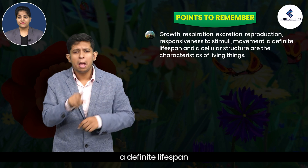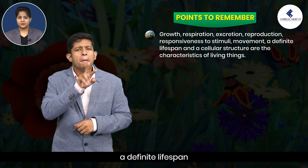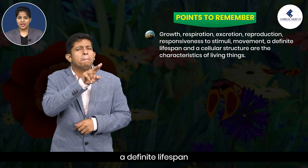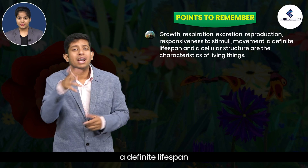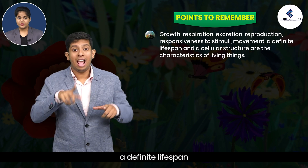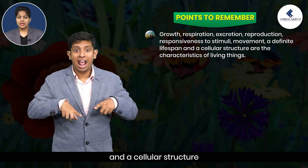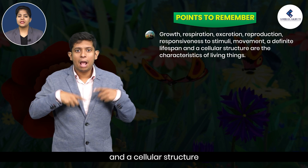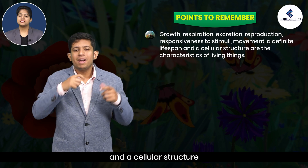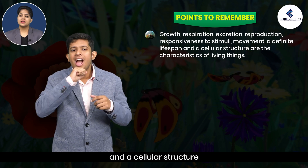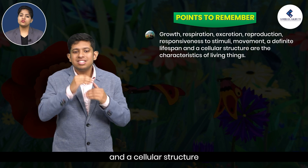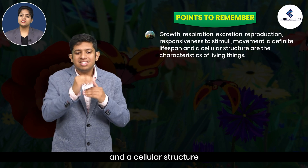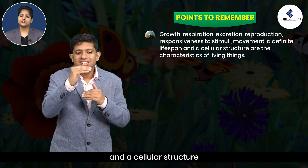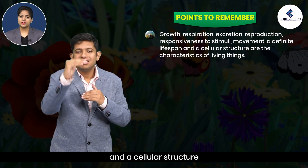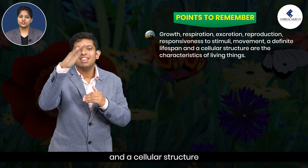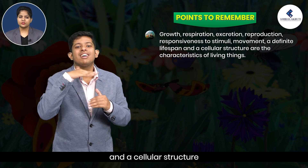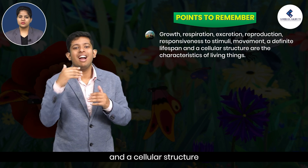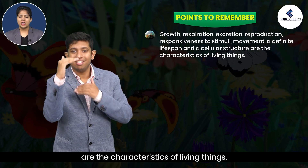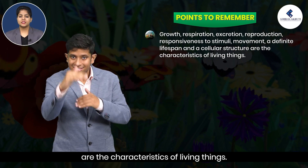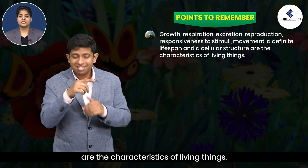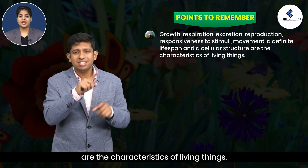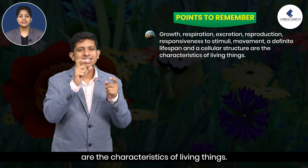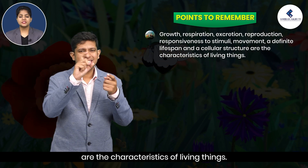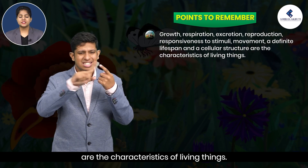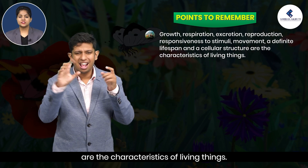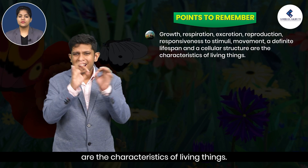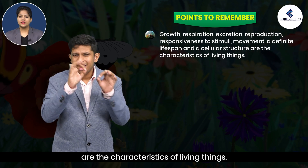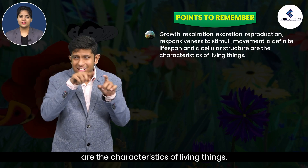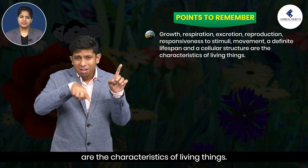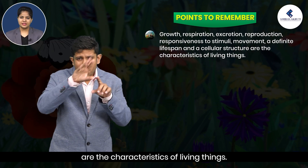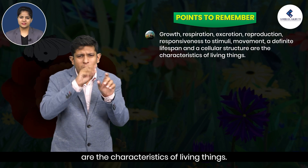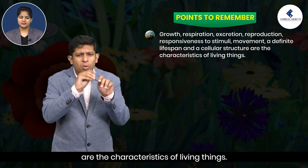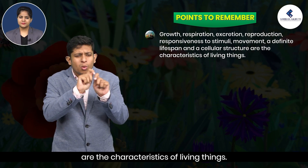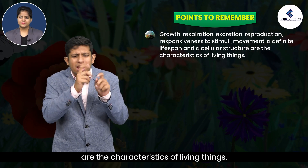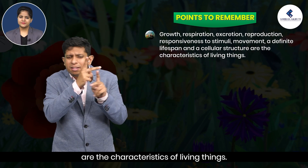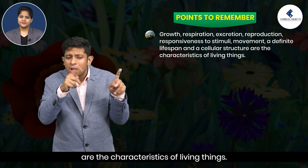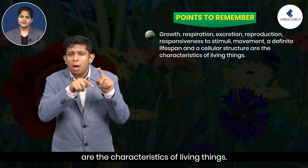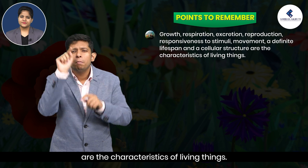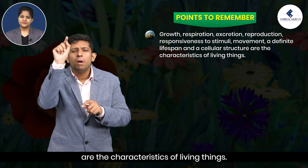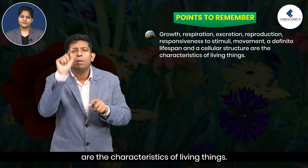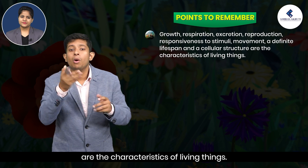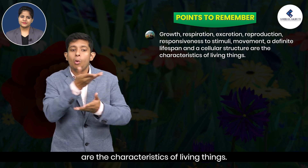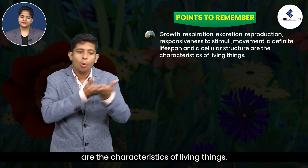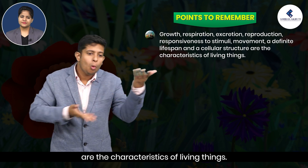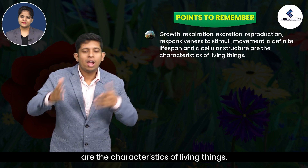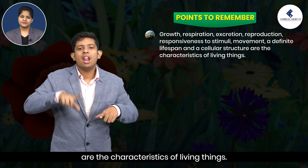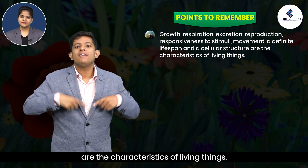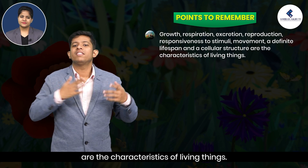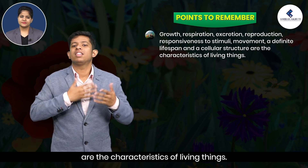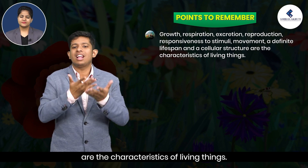definite lifespan, and a cellular structure are the characteristics of living things.